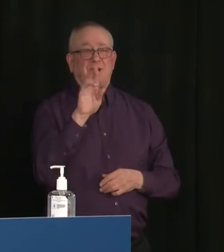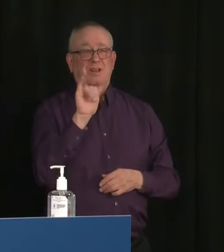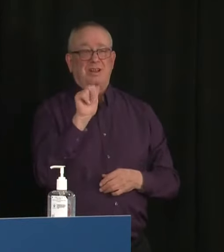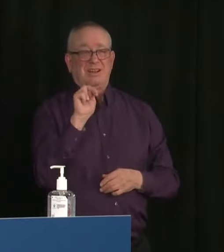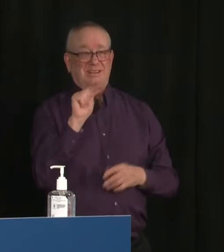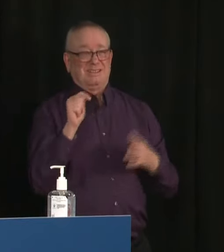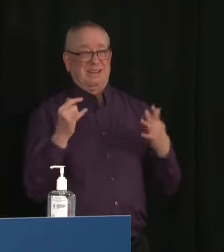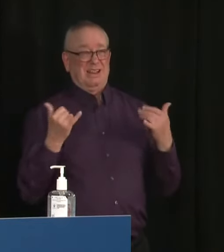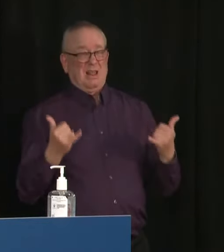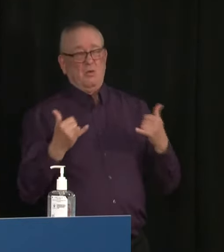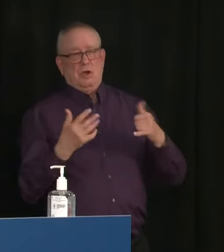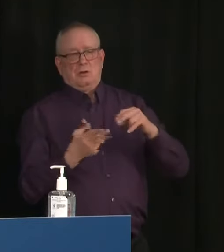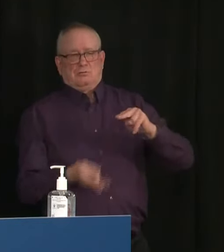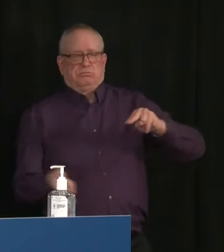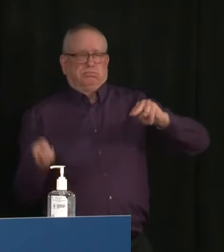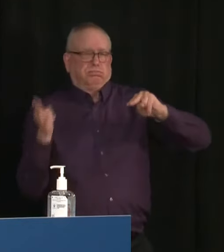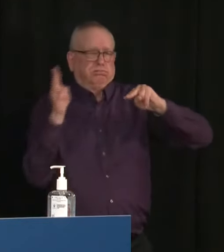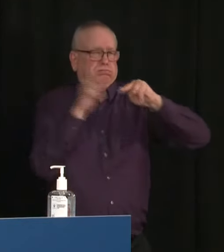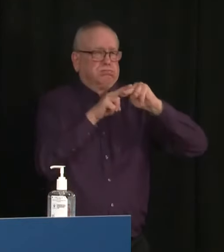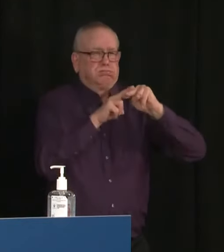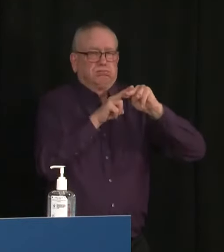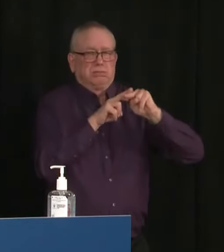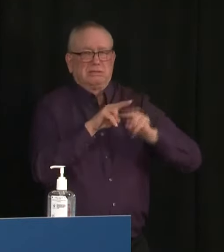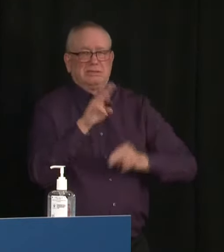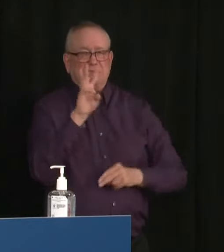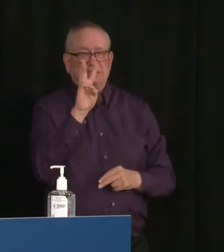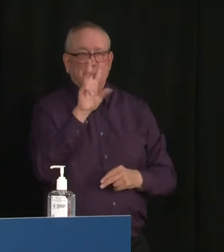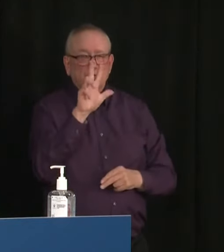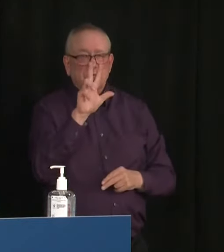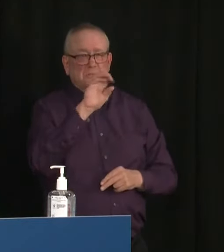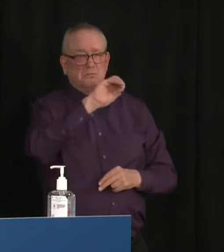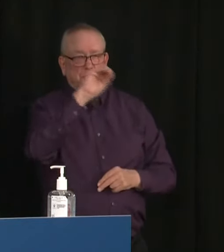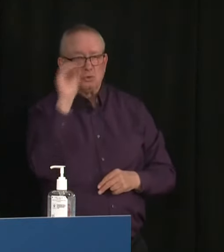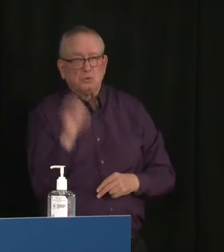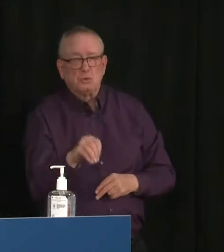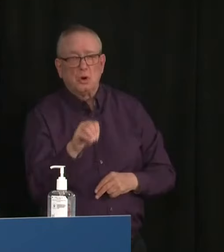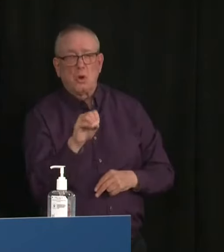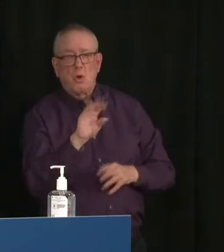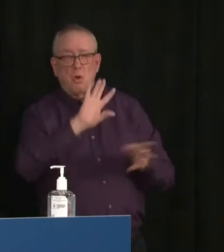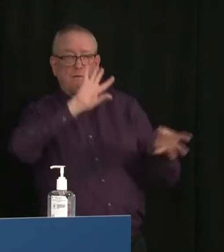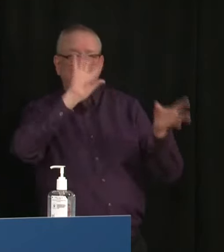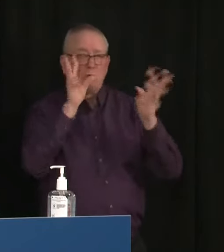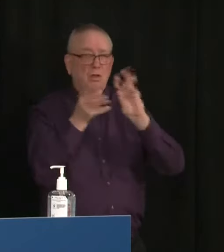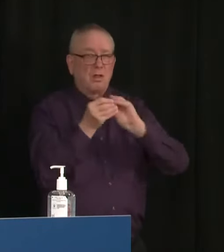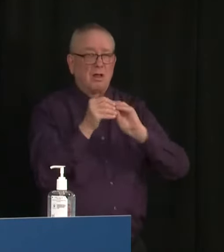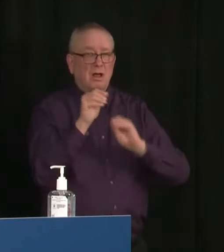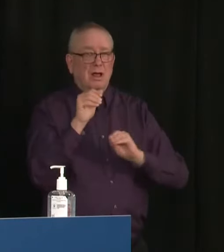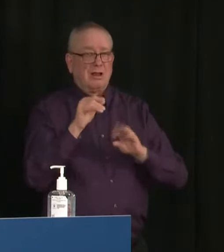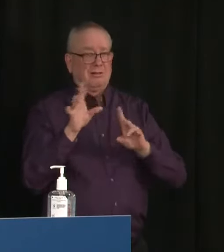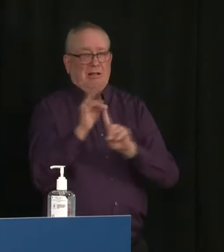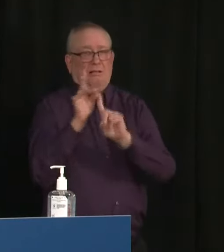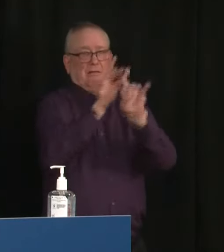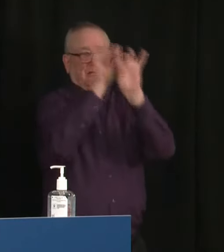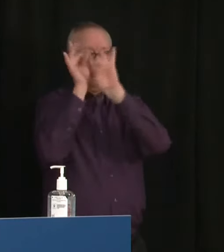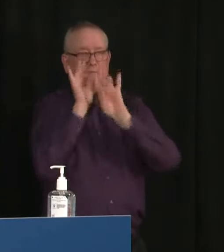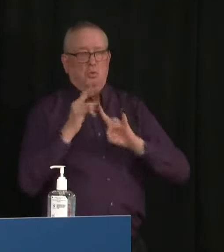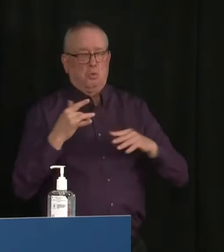about 63% of all active cases. For the previous week, the R value for the province